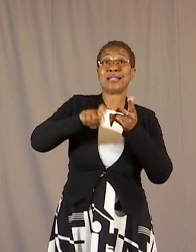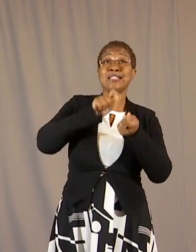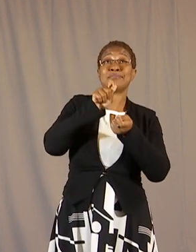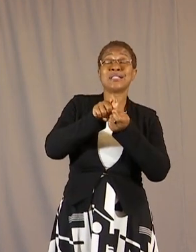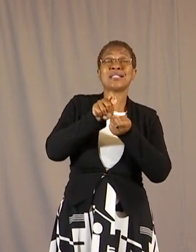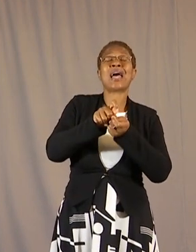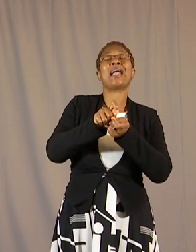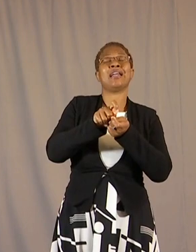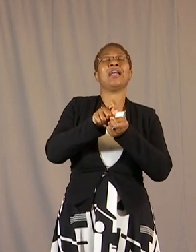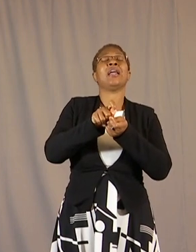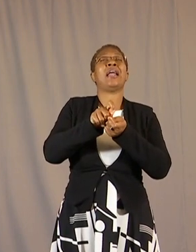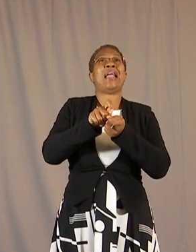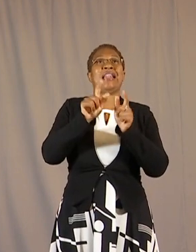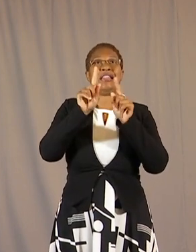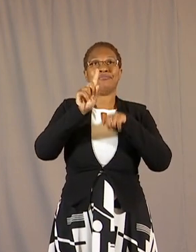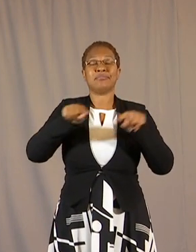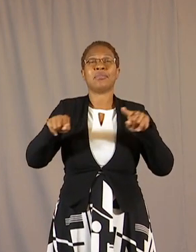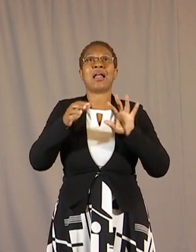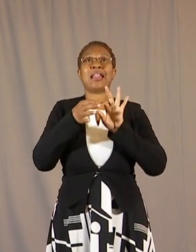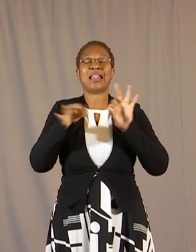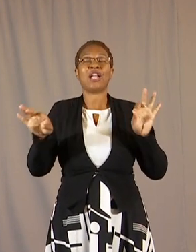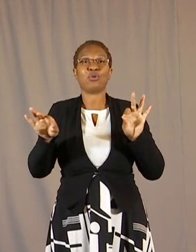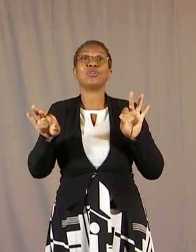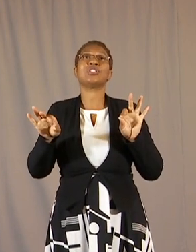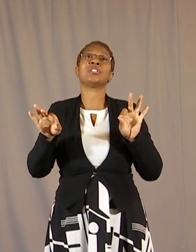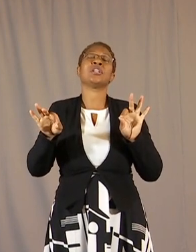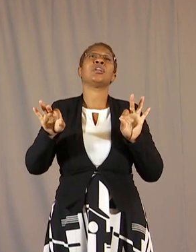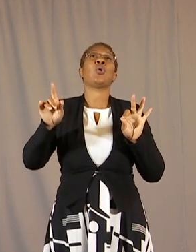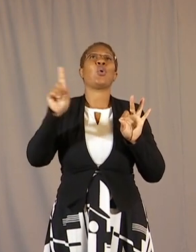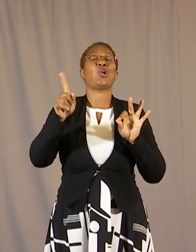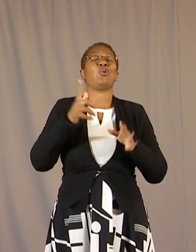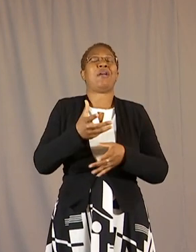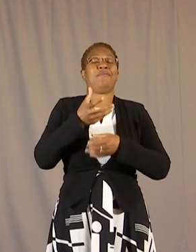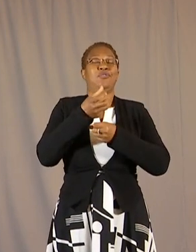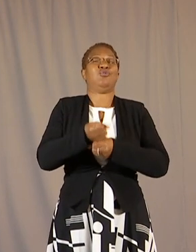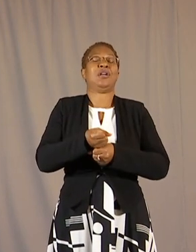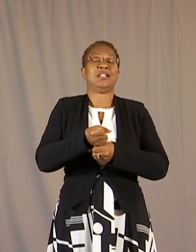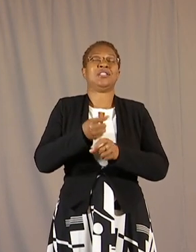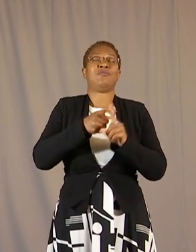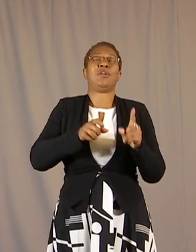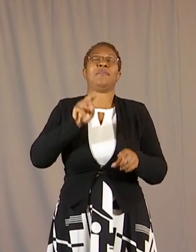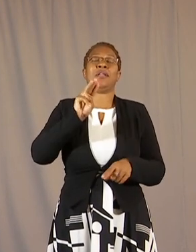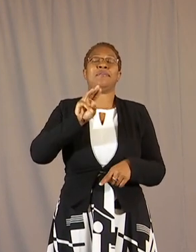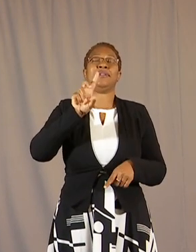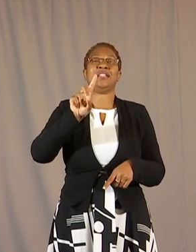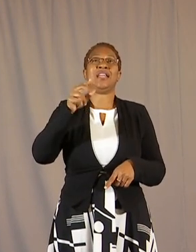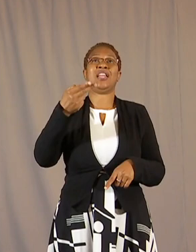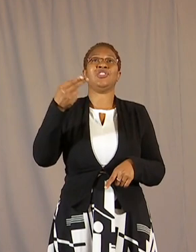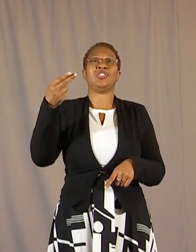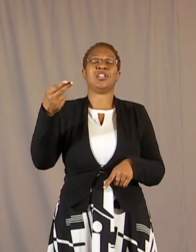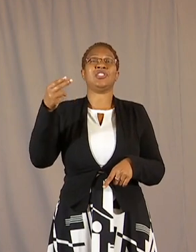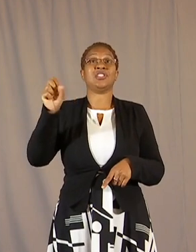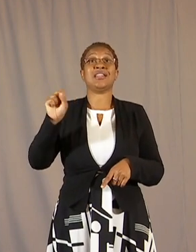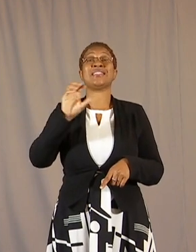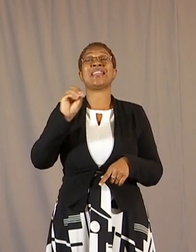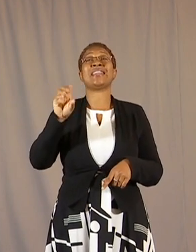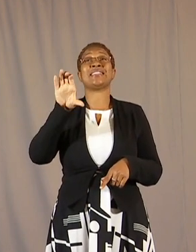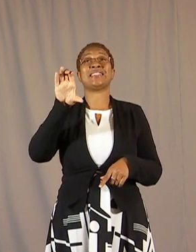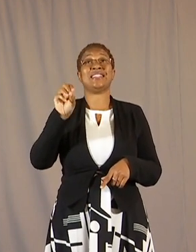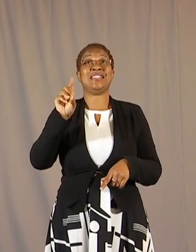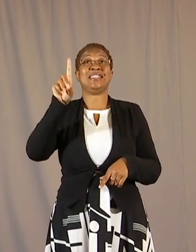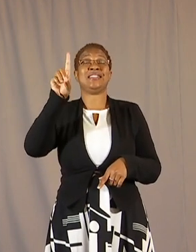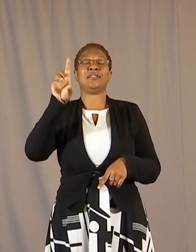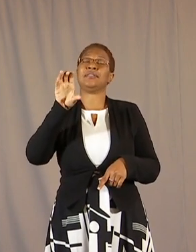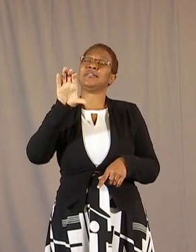and specifically with public health, the messaging that comes out of MDHHS and the messaging that comes out of the CDC. And